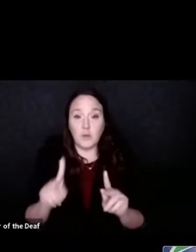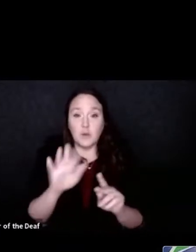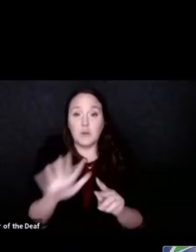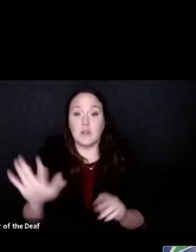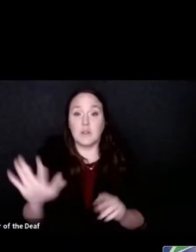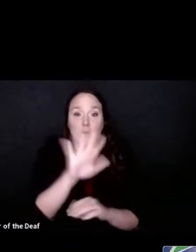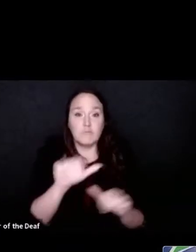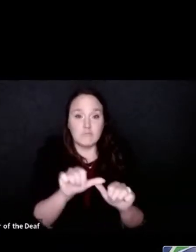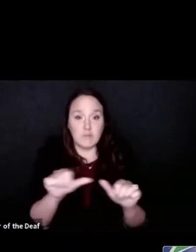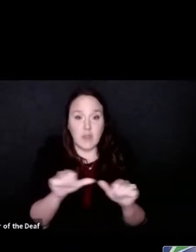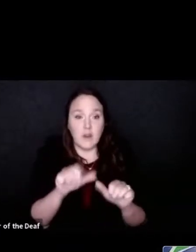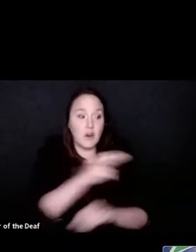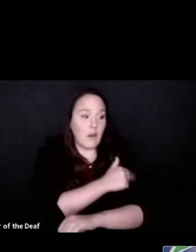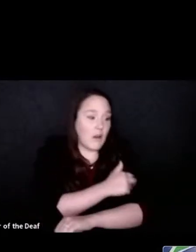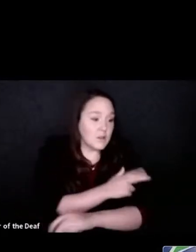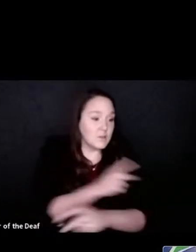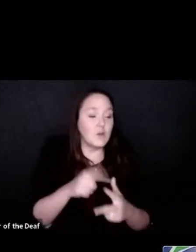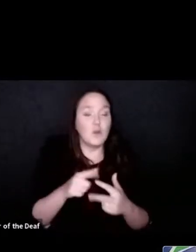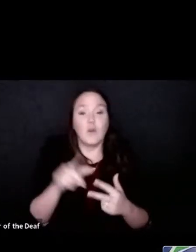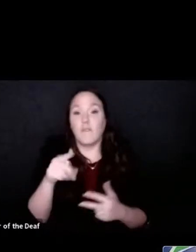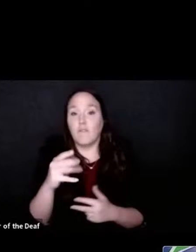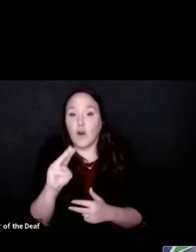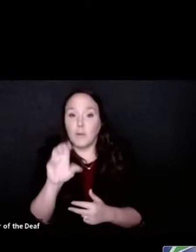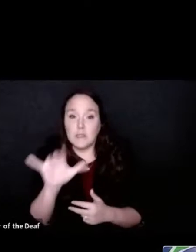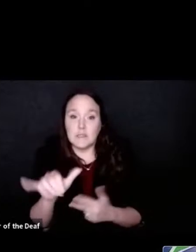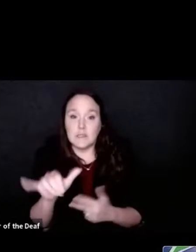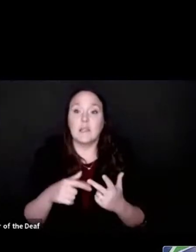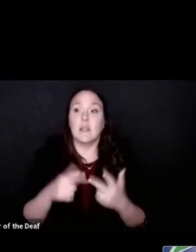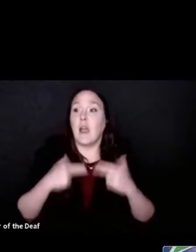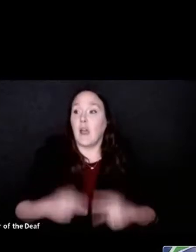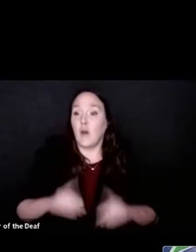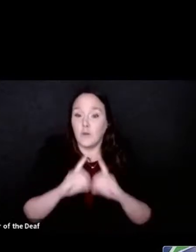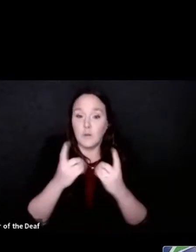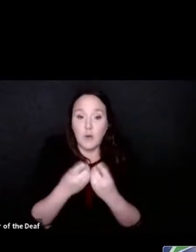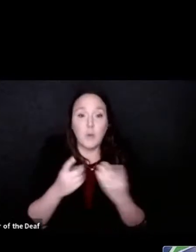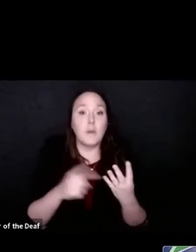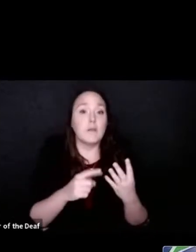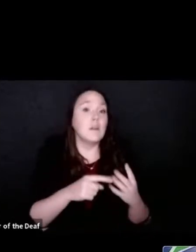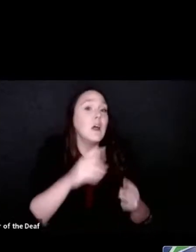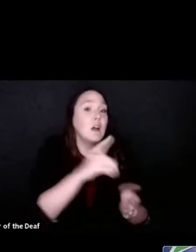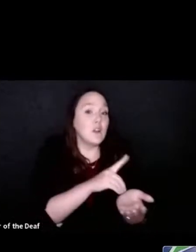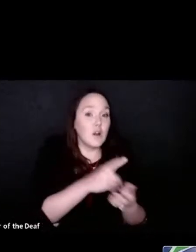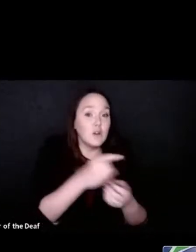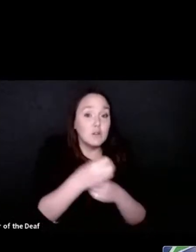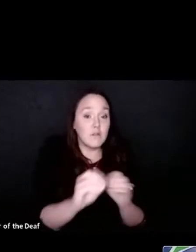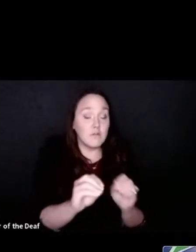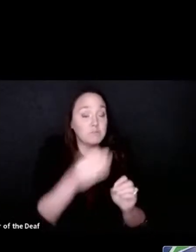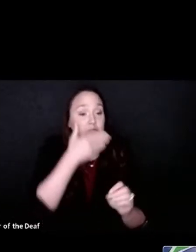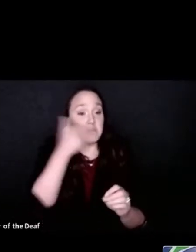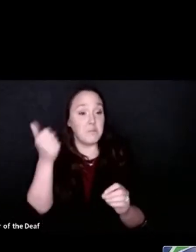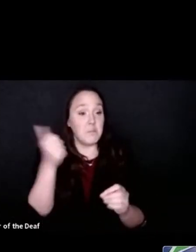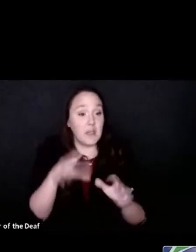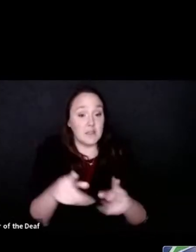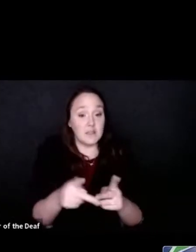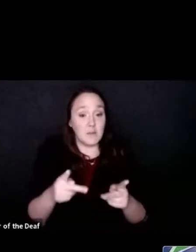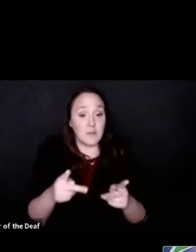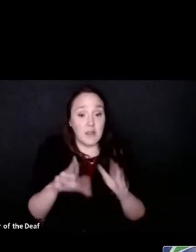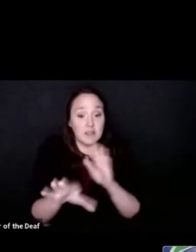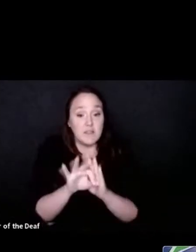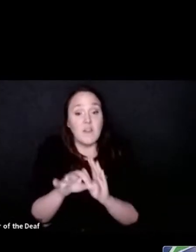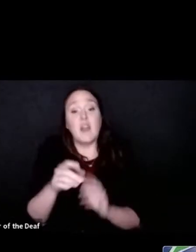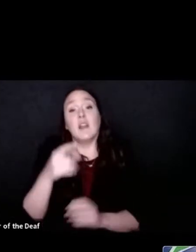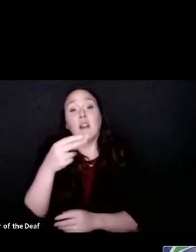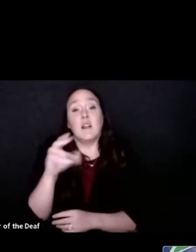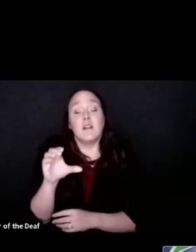a hospital or a pharmacy, health departments, or medical provider offices. And the best place to find out how to do that is to go to Vaccine